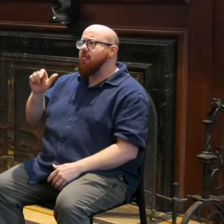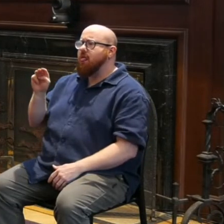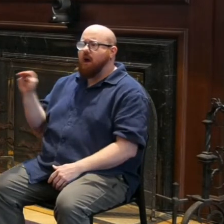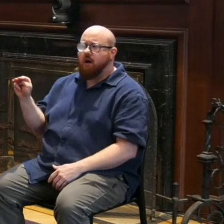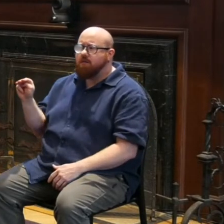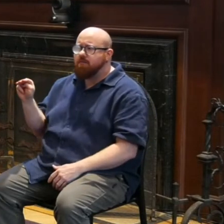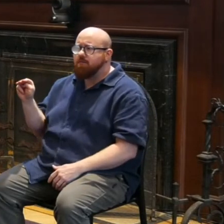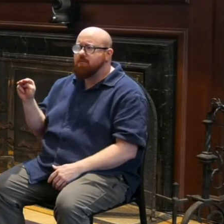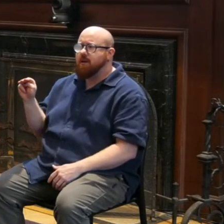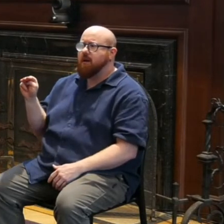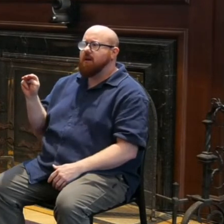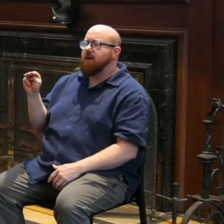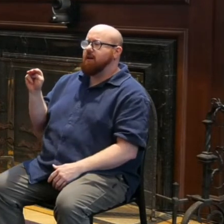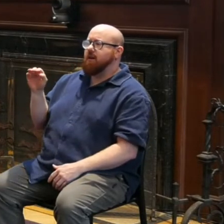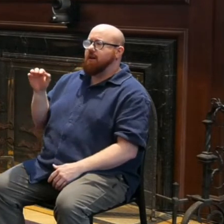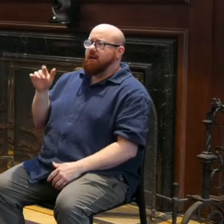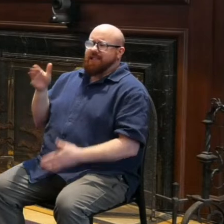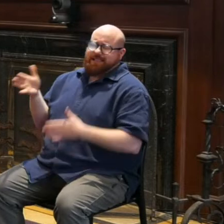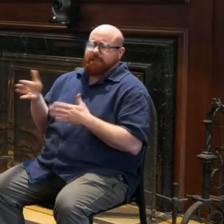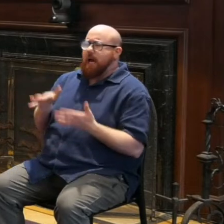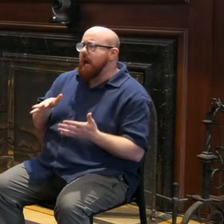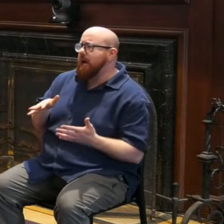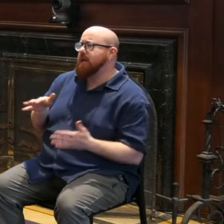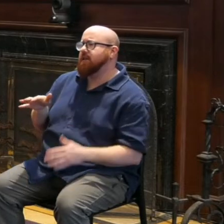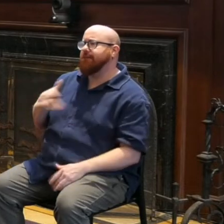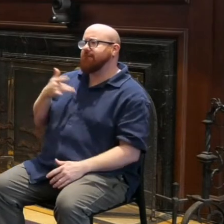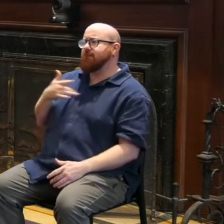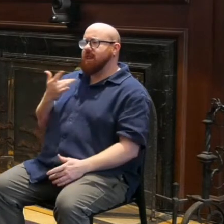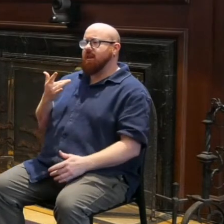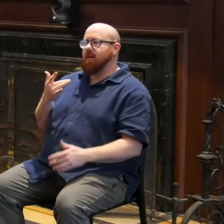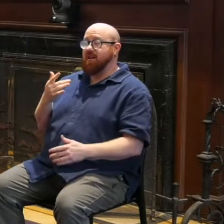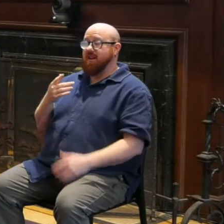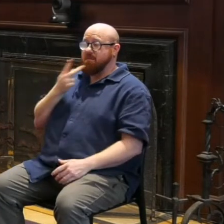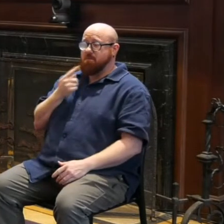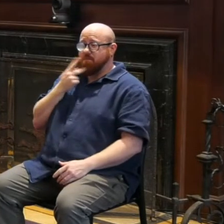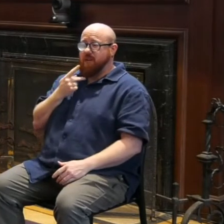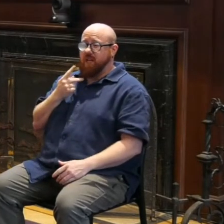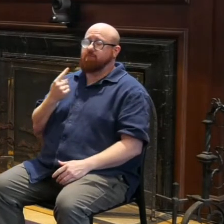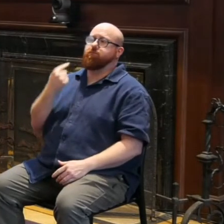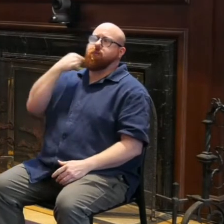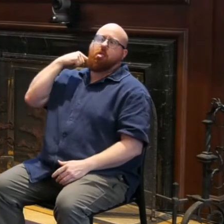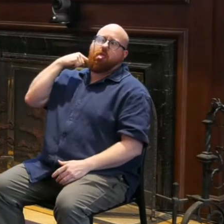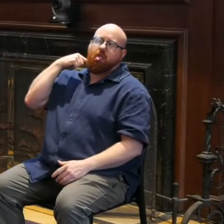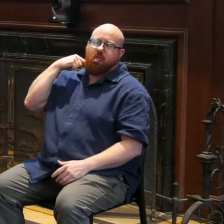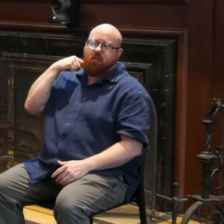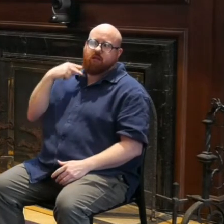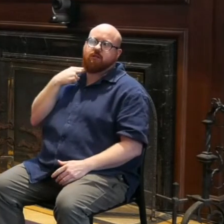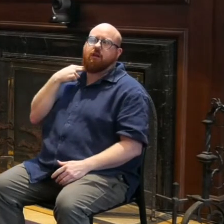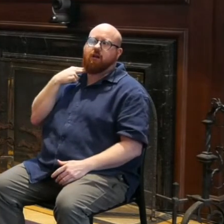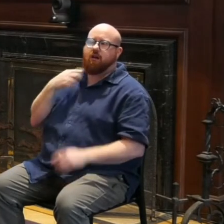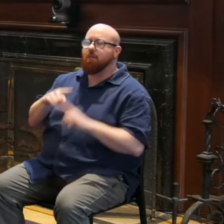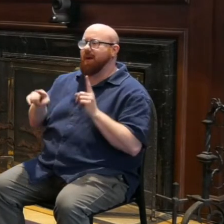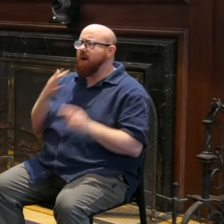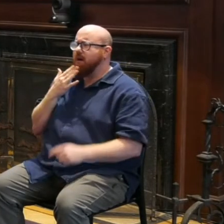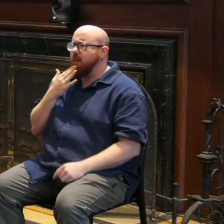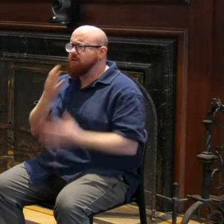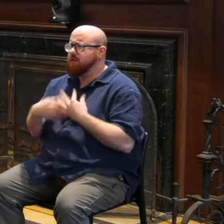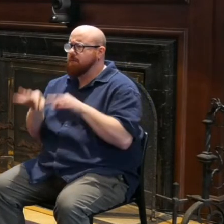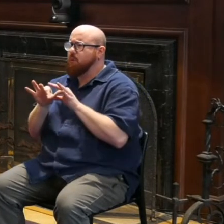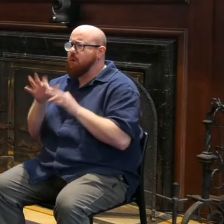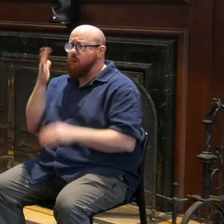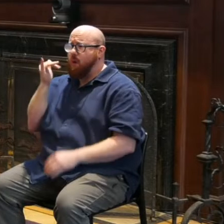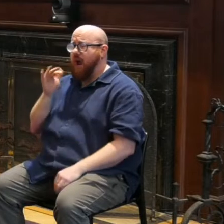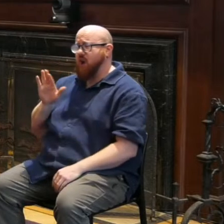pink bounces to the back of the throat. Color matters because that suit belongs to all of